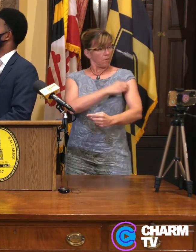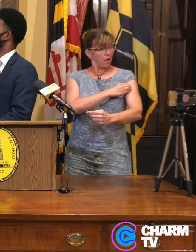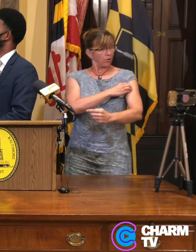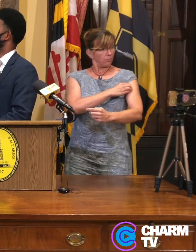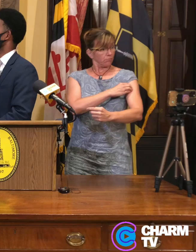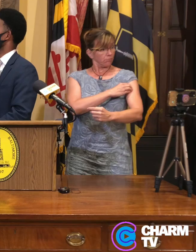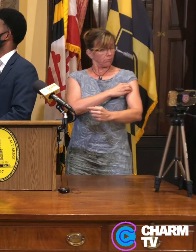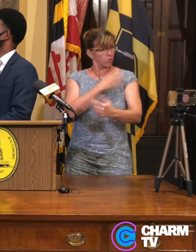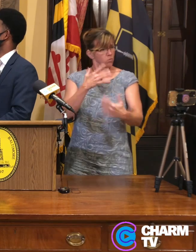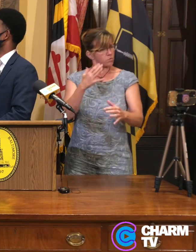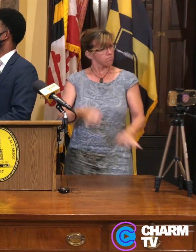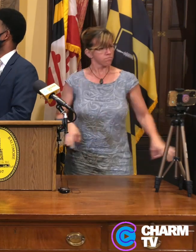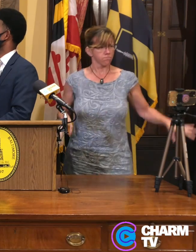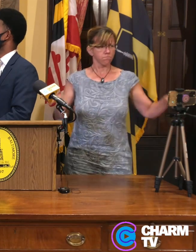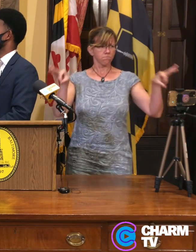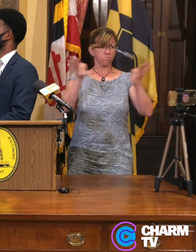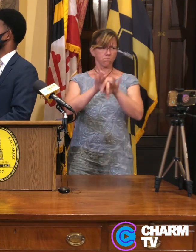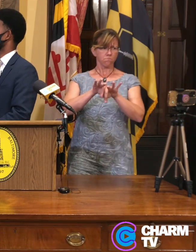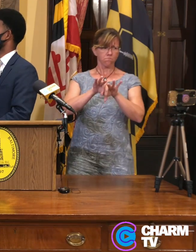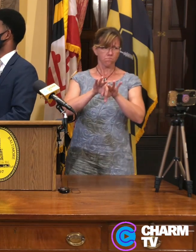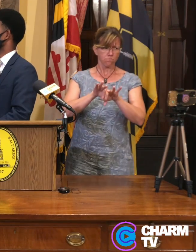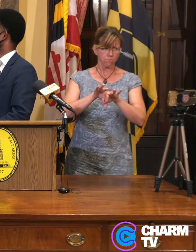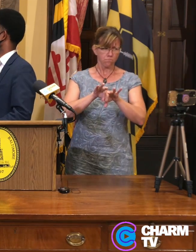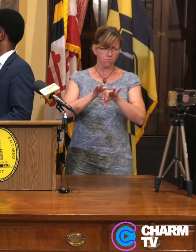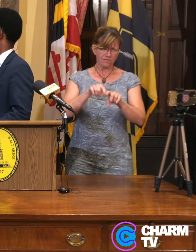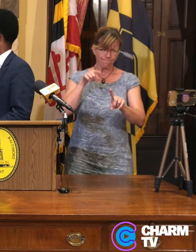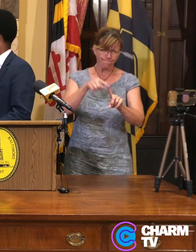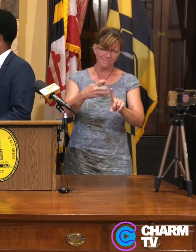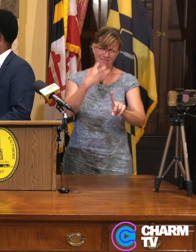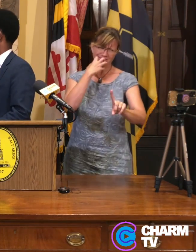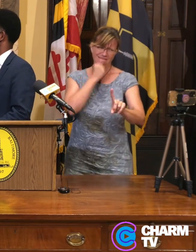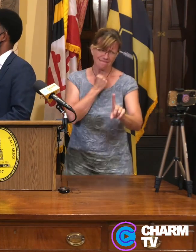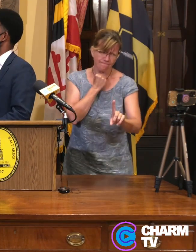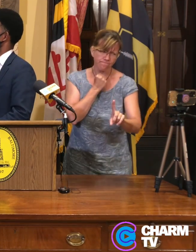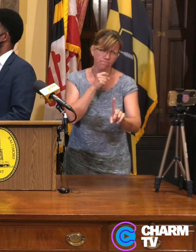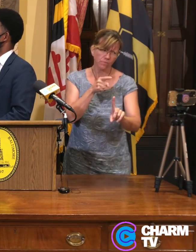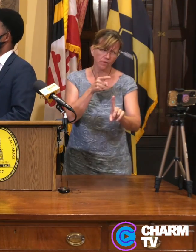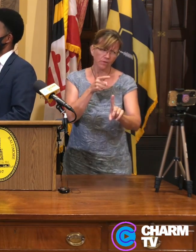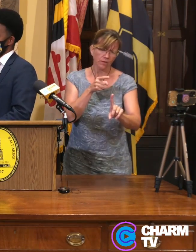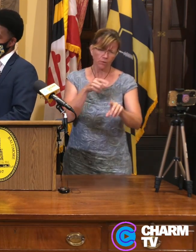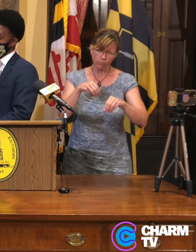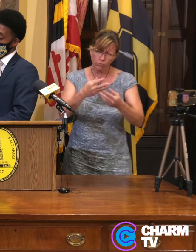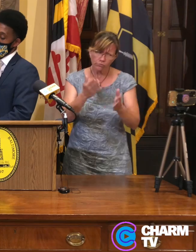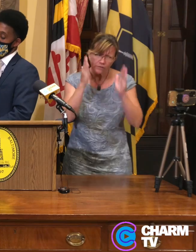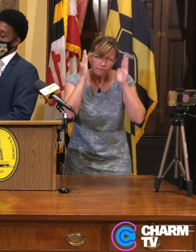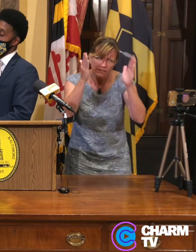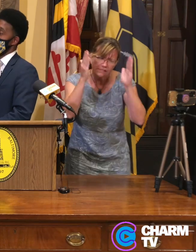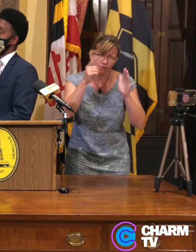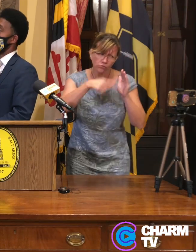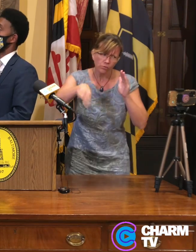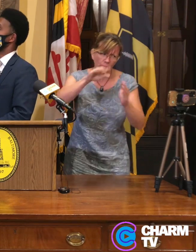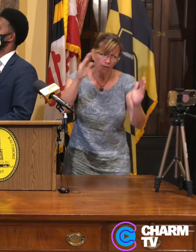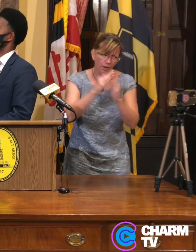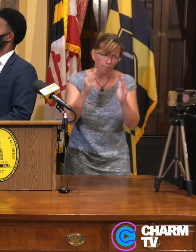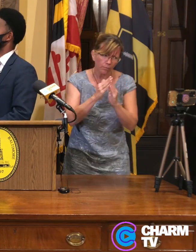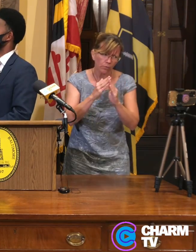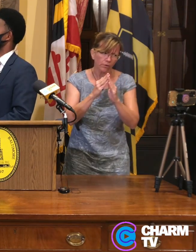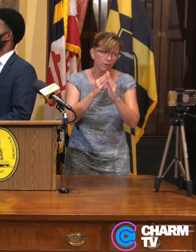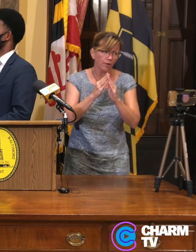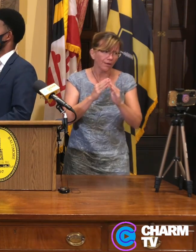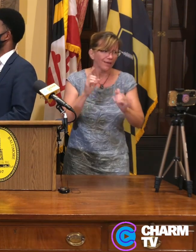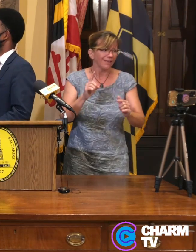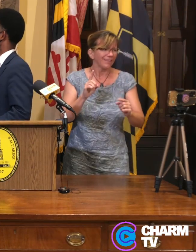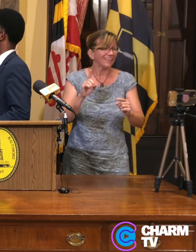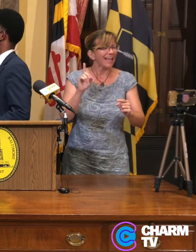that you care about that you work on to make sure that they last longer than you. Yeah. You can't just be something that's valued while you're there